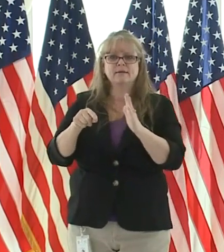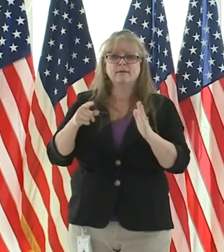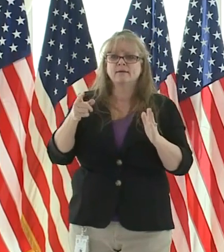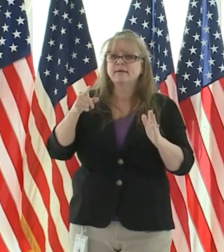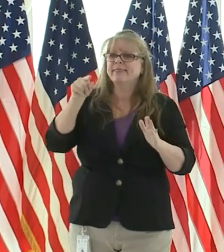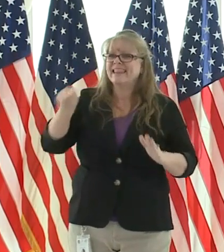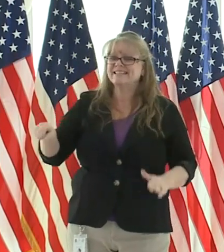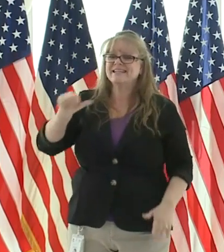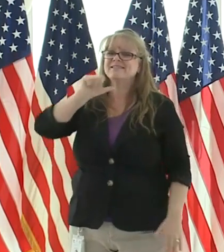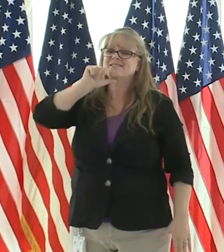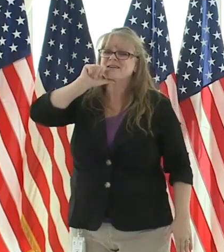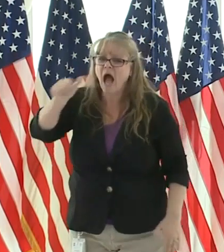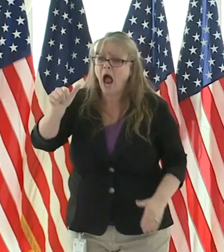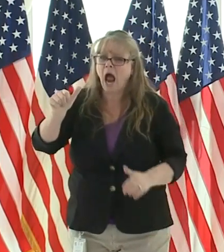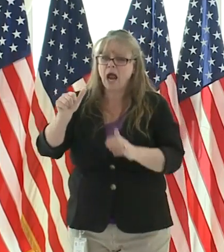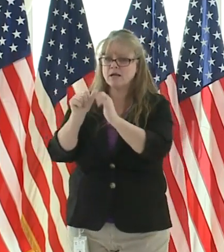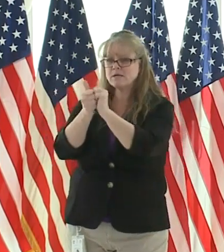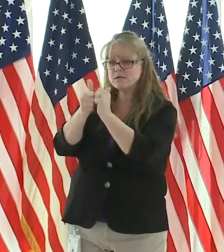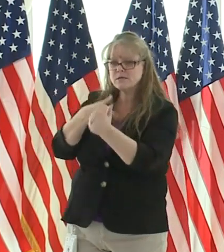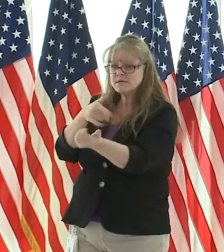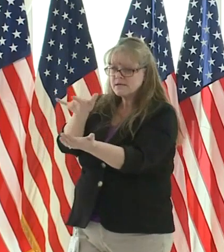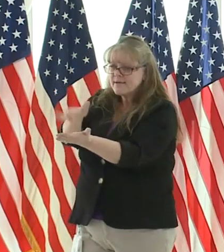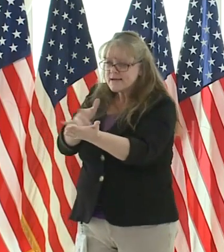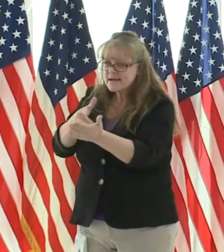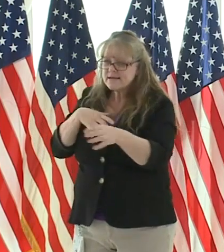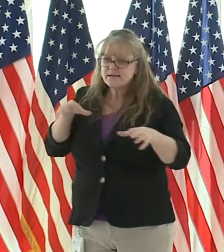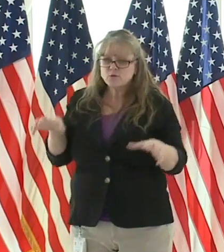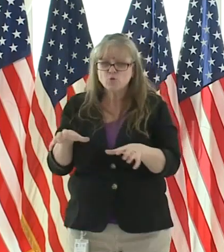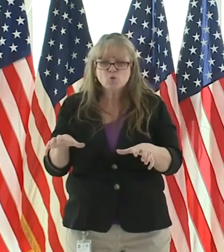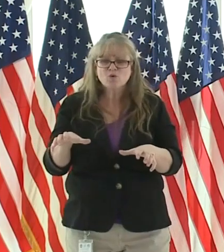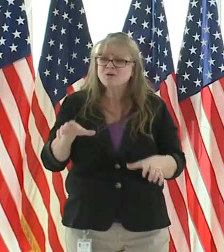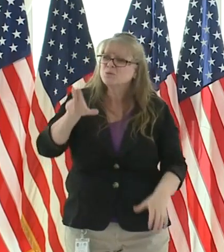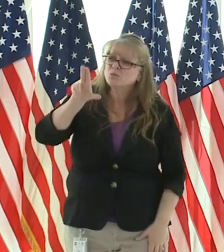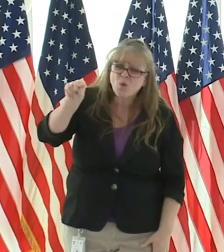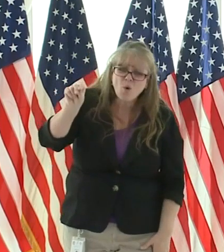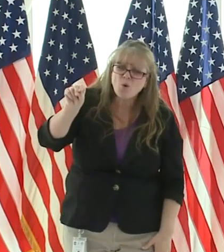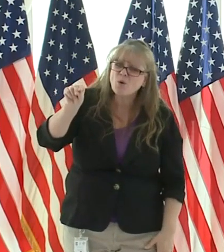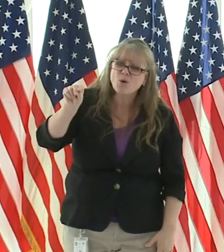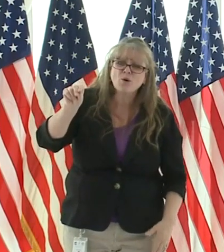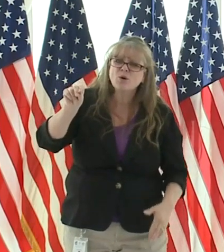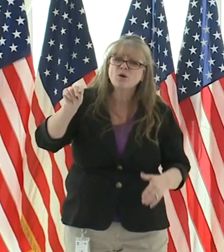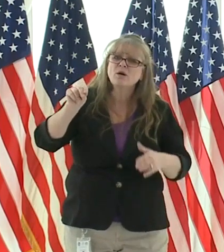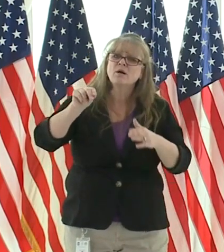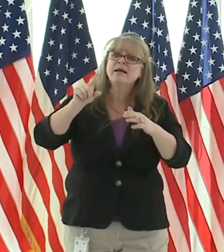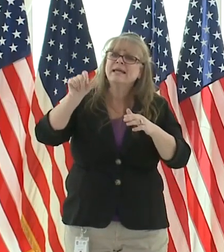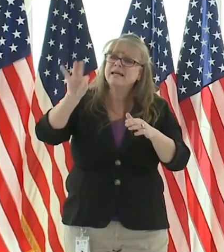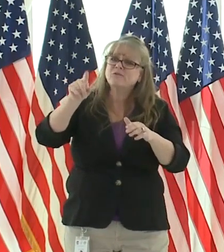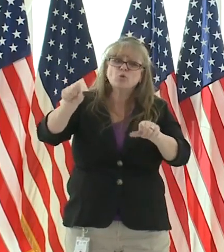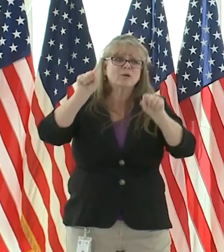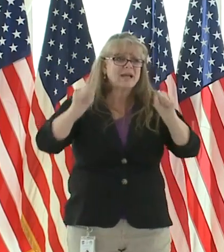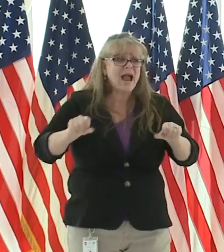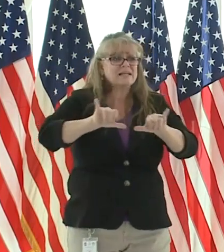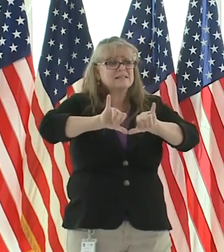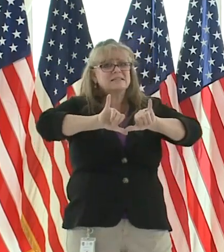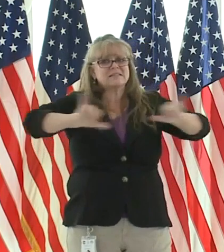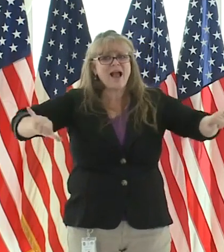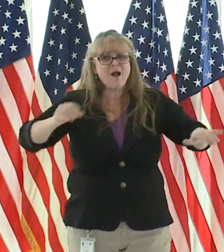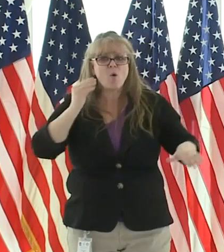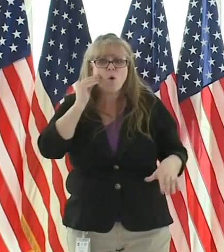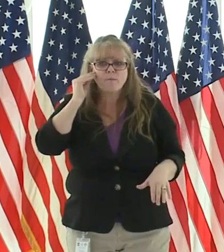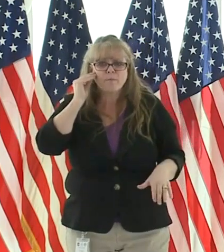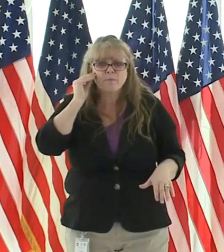with. It's a contest to see how well you can stay at home. You're not, by not staying at